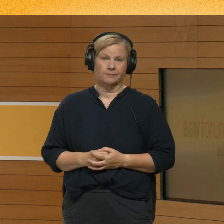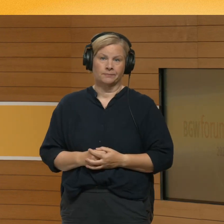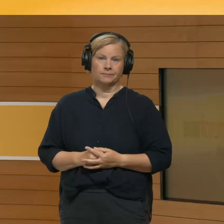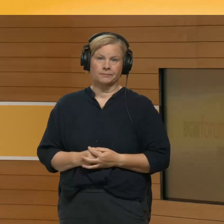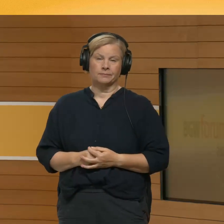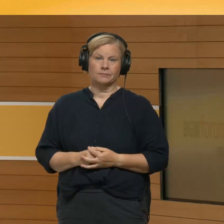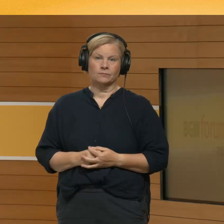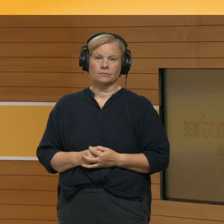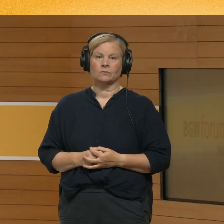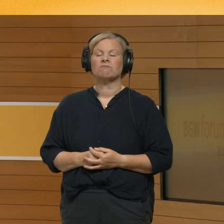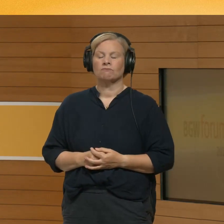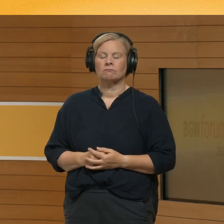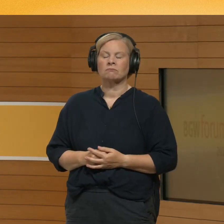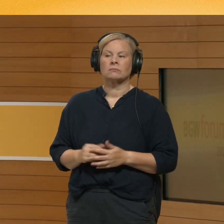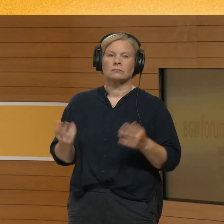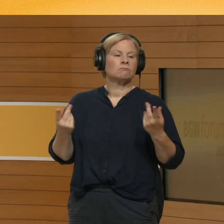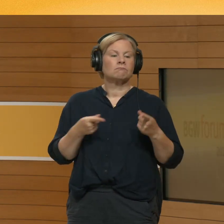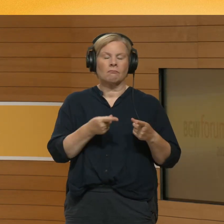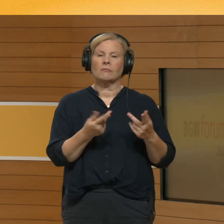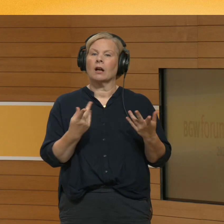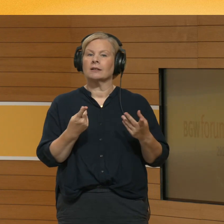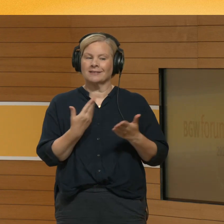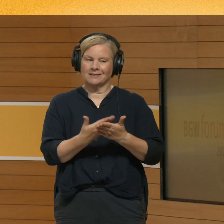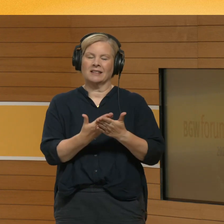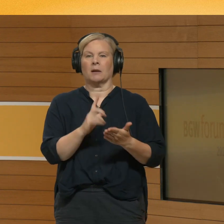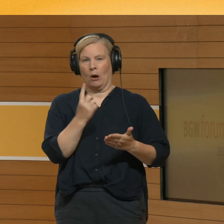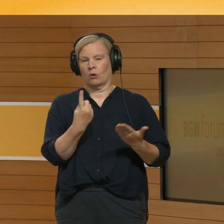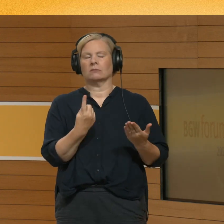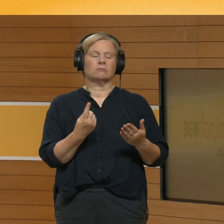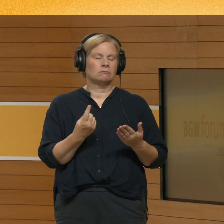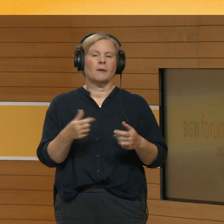participation in the Magnet for Europe project for Letterkenny. Yeah.